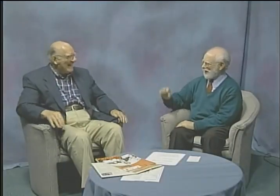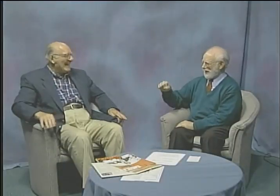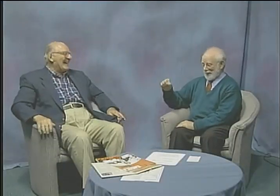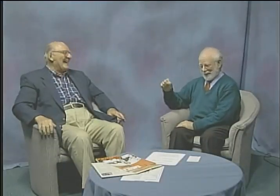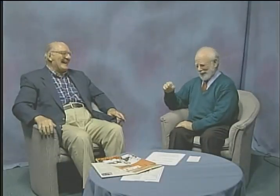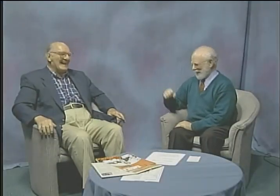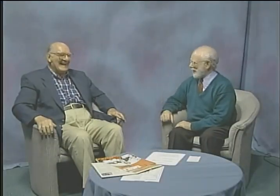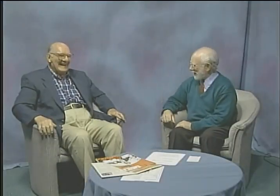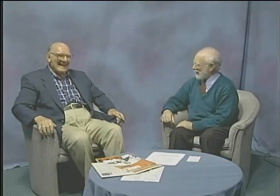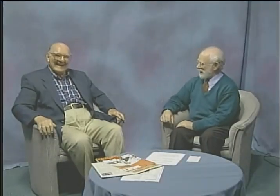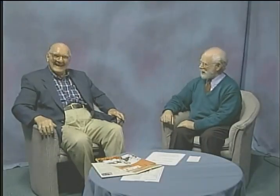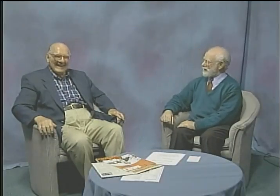Yes.